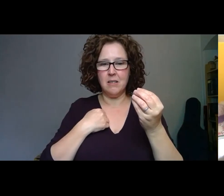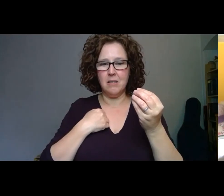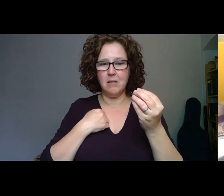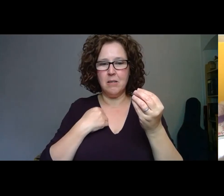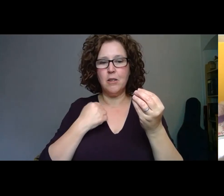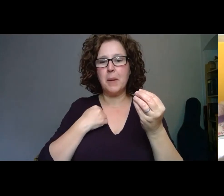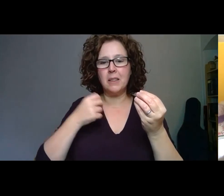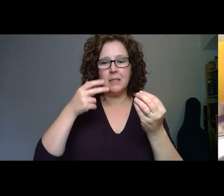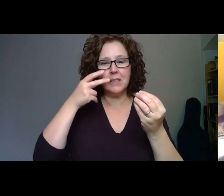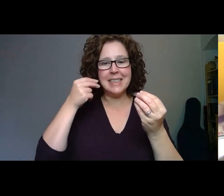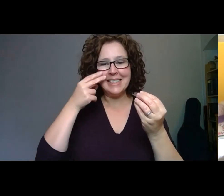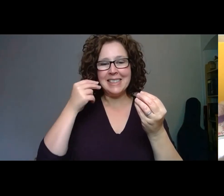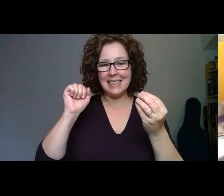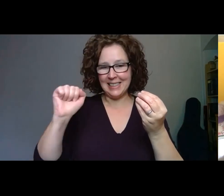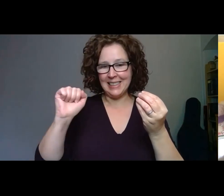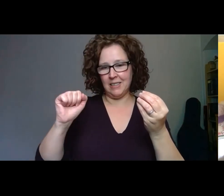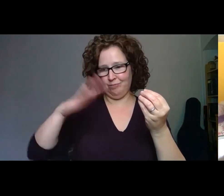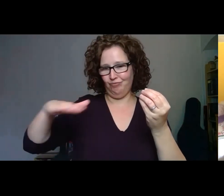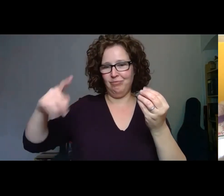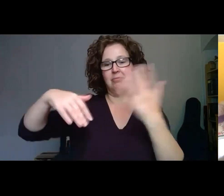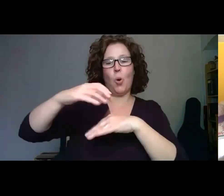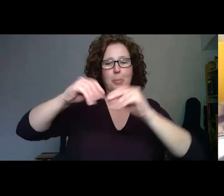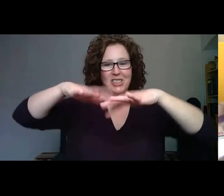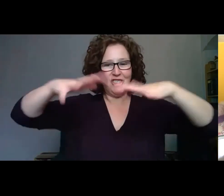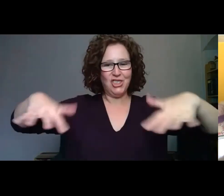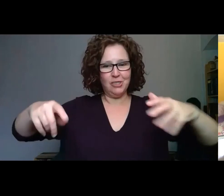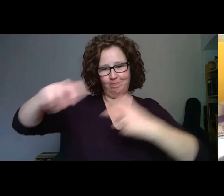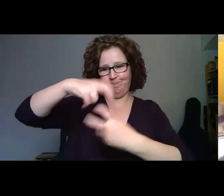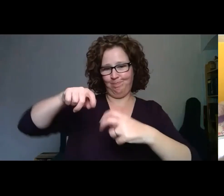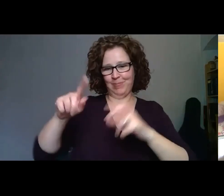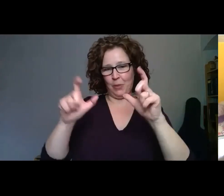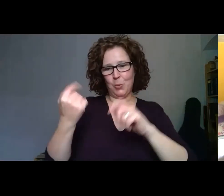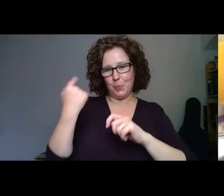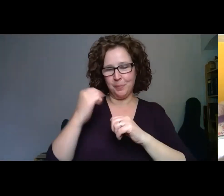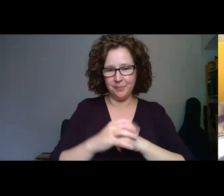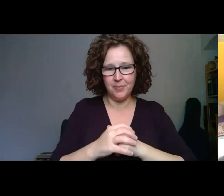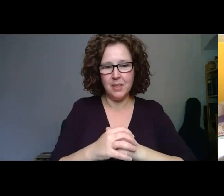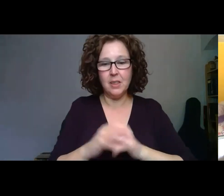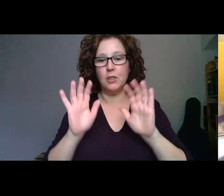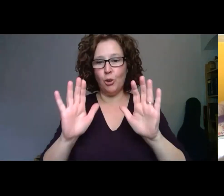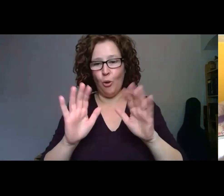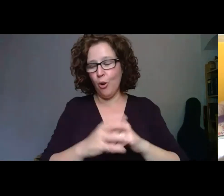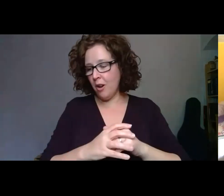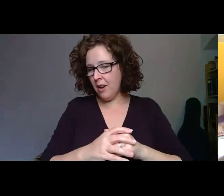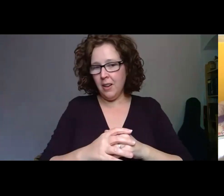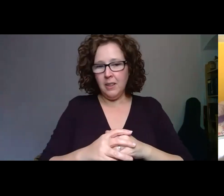my nieces on the beach. Well, I think